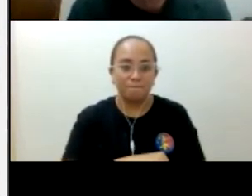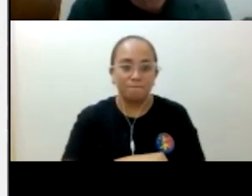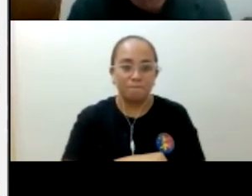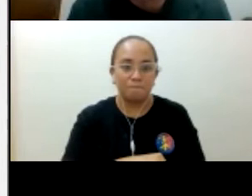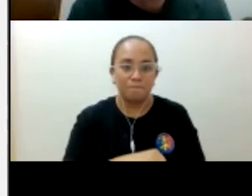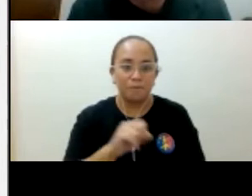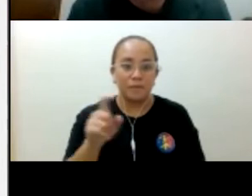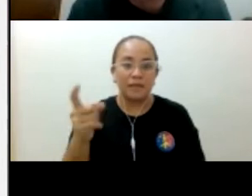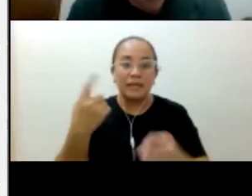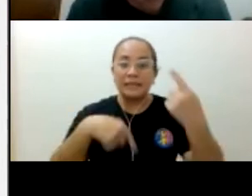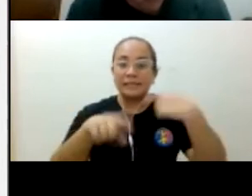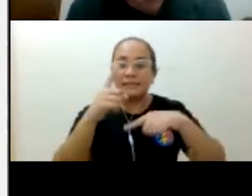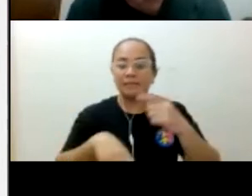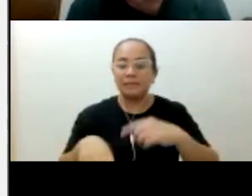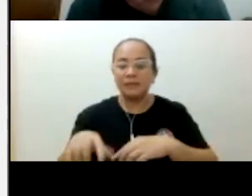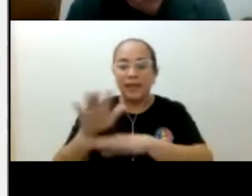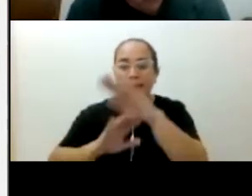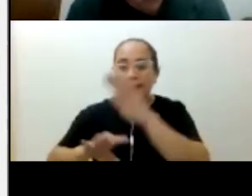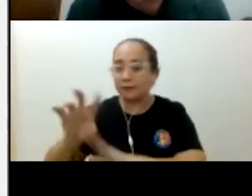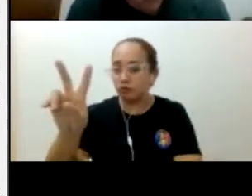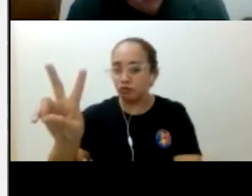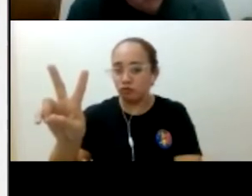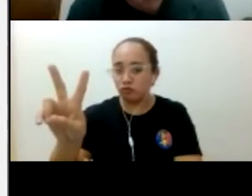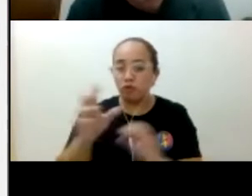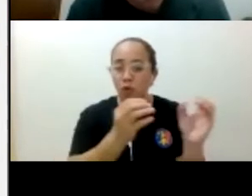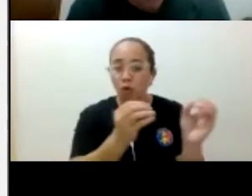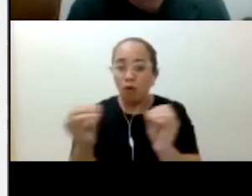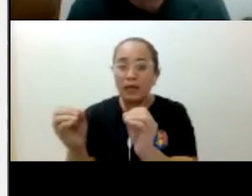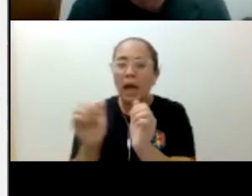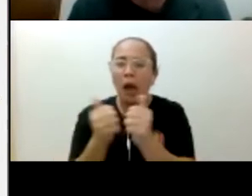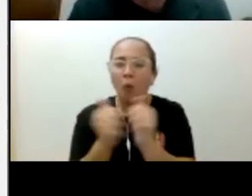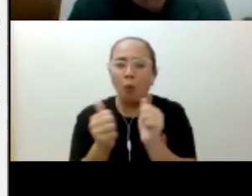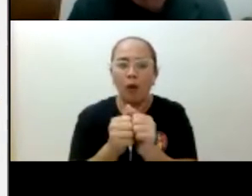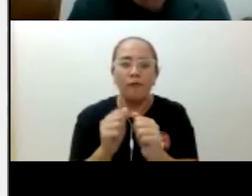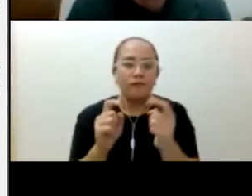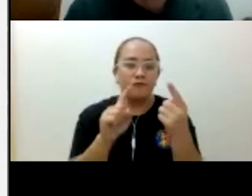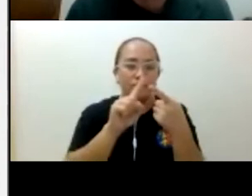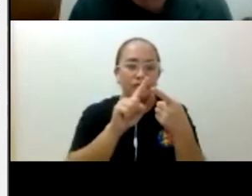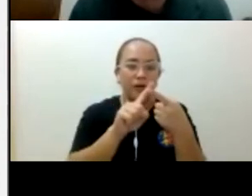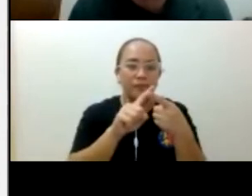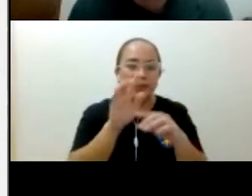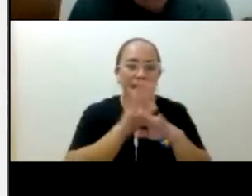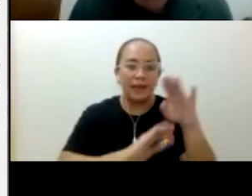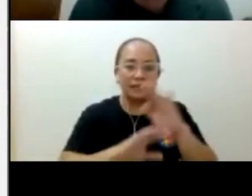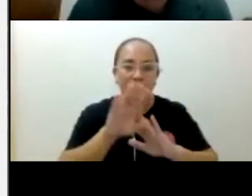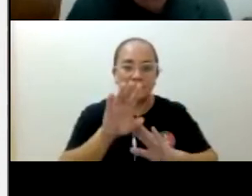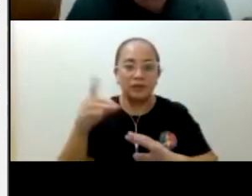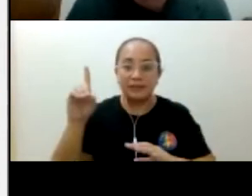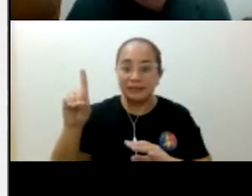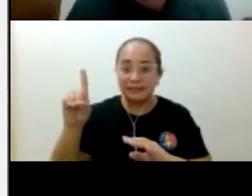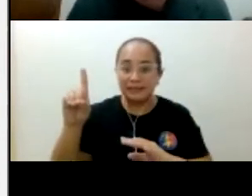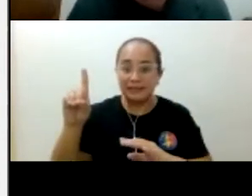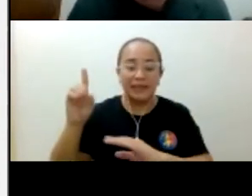All right, signs with 2 hand shapes are organized by the hand shape of, first by the hand shape of the dominant